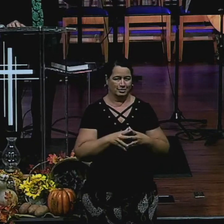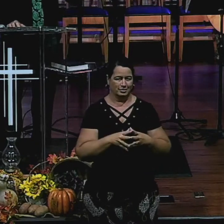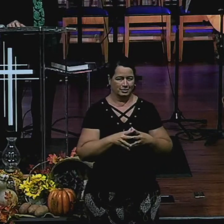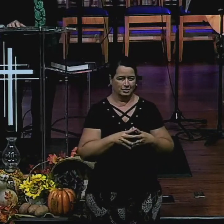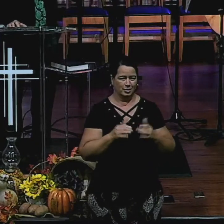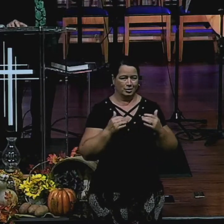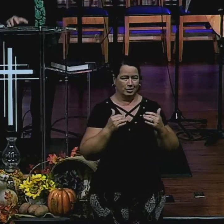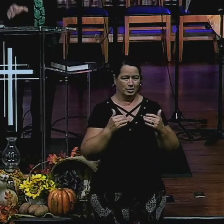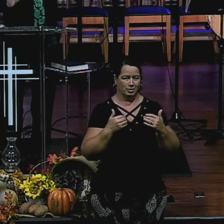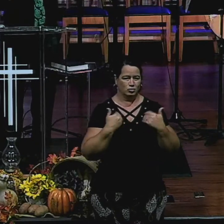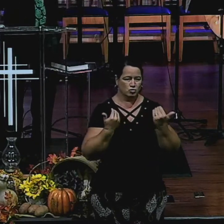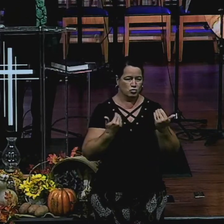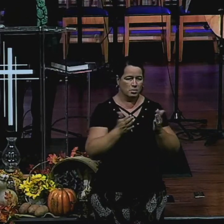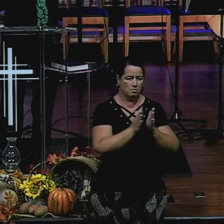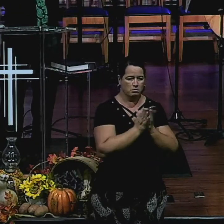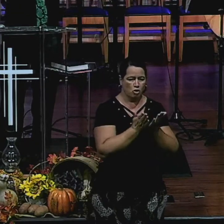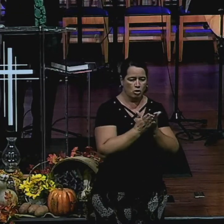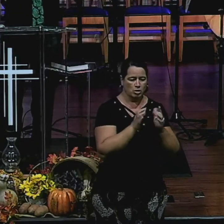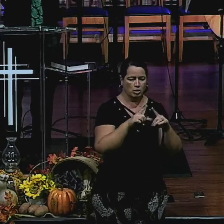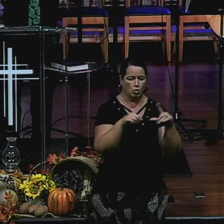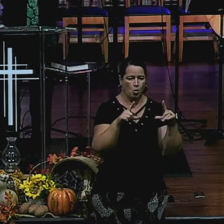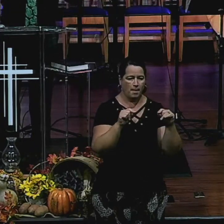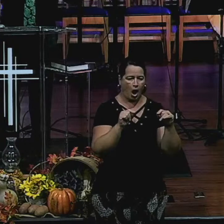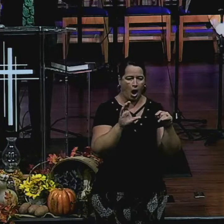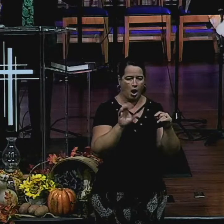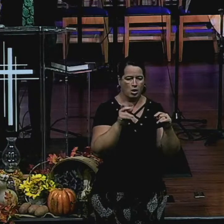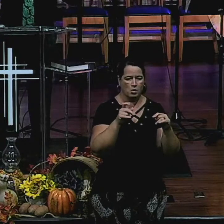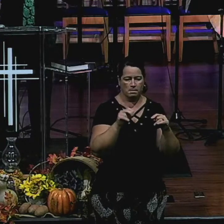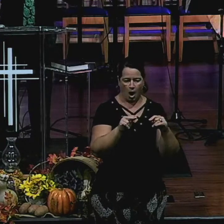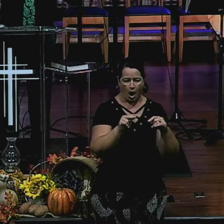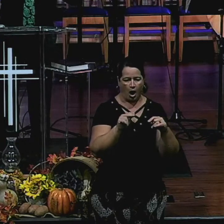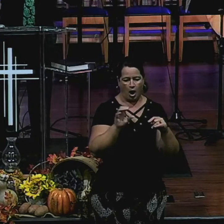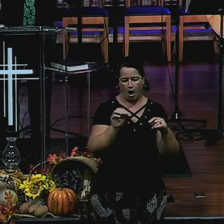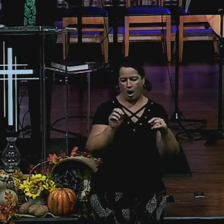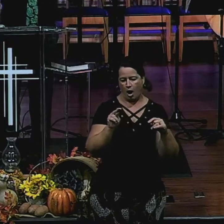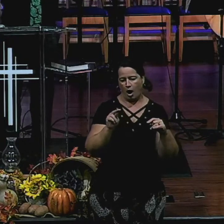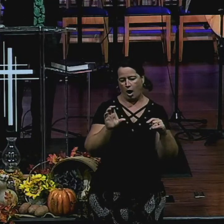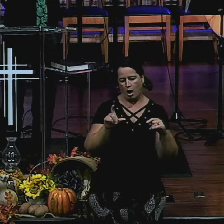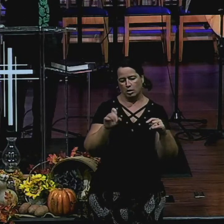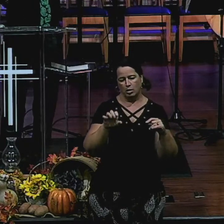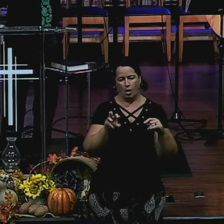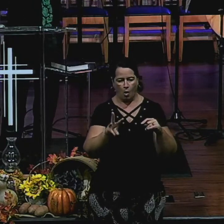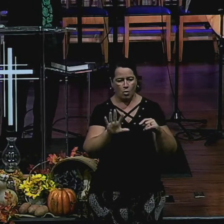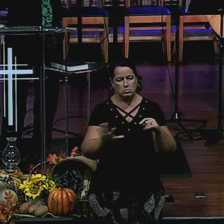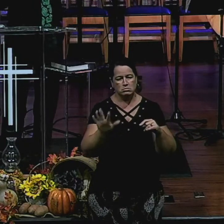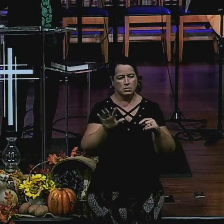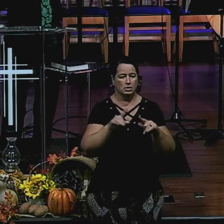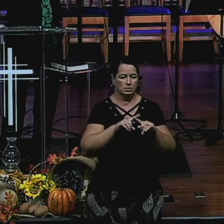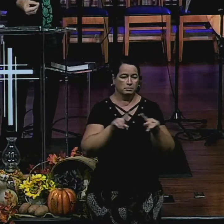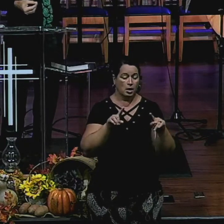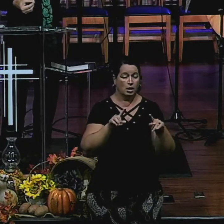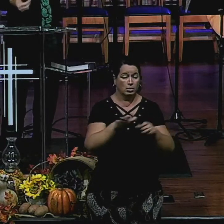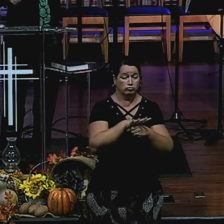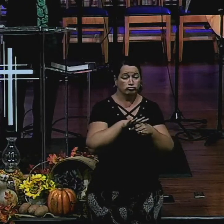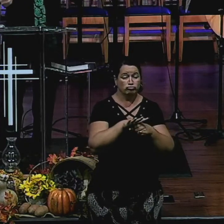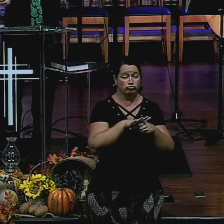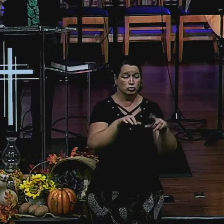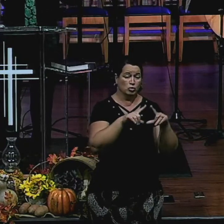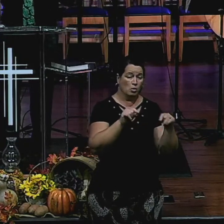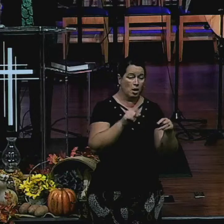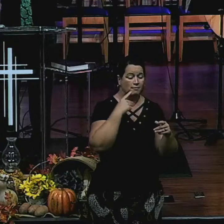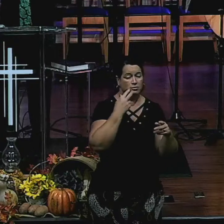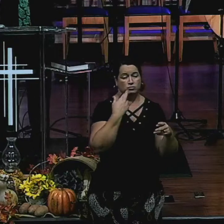youth attraction guides. They're Onslow County and in the local area attraction guides. They have various coupons